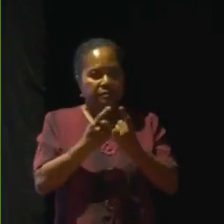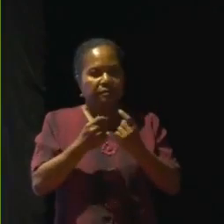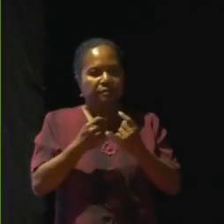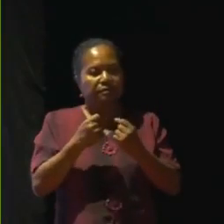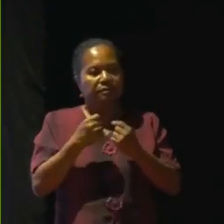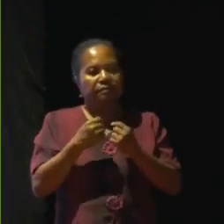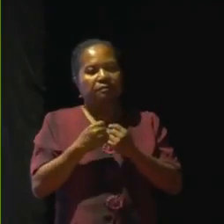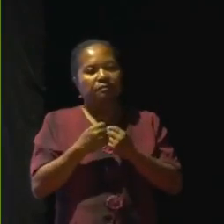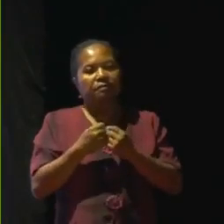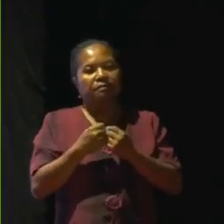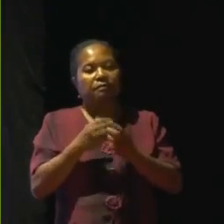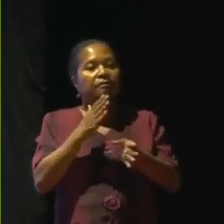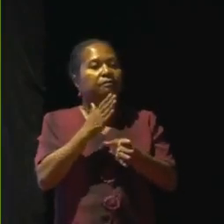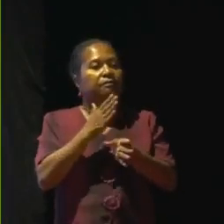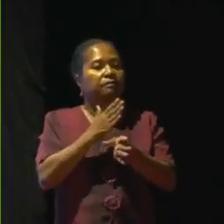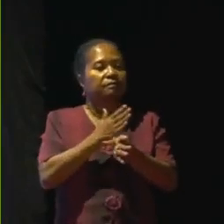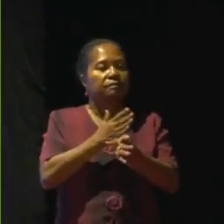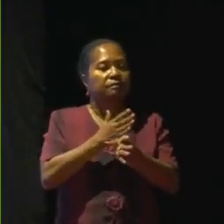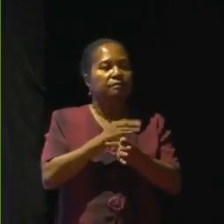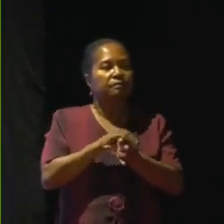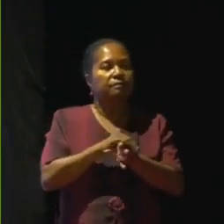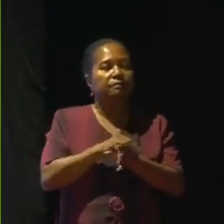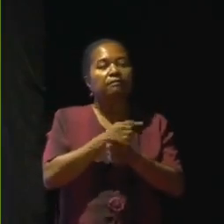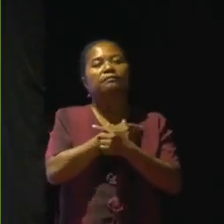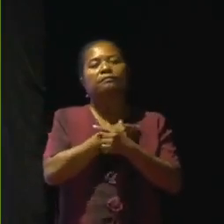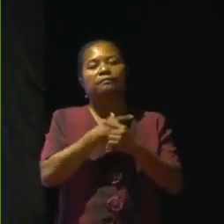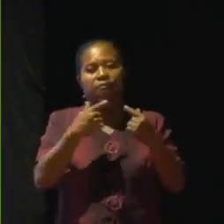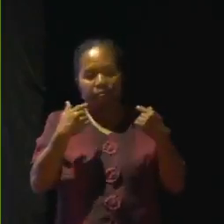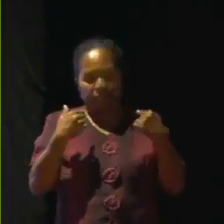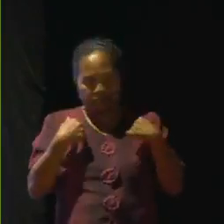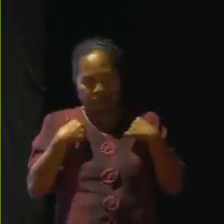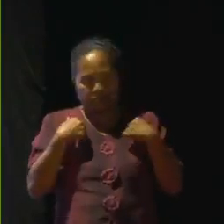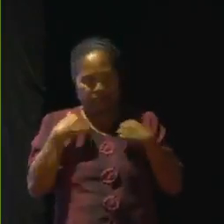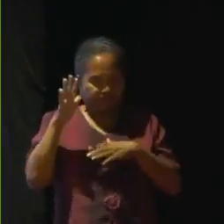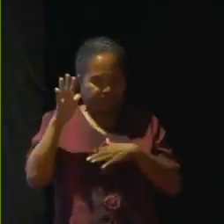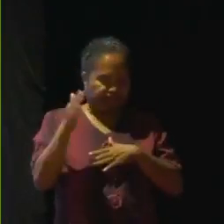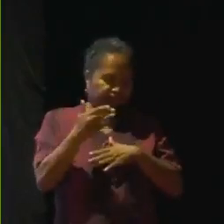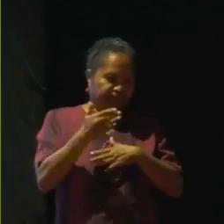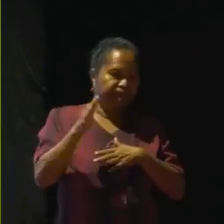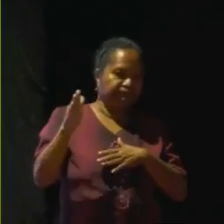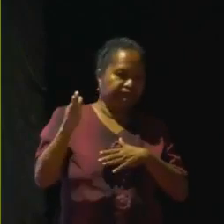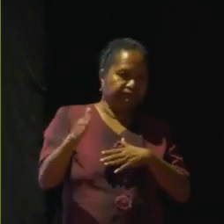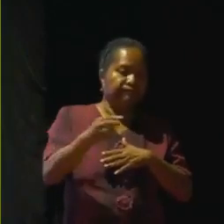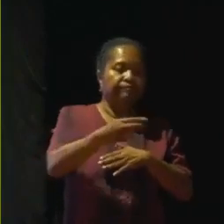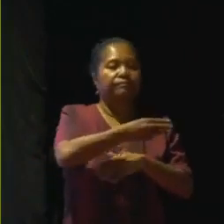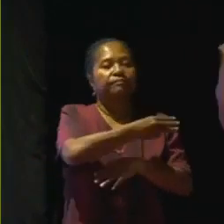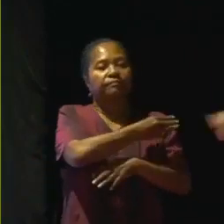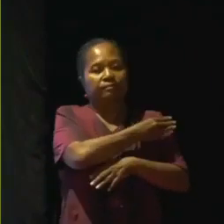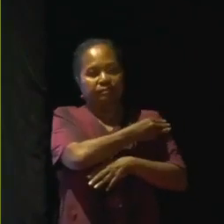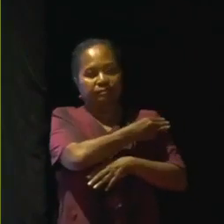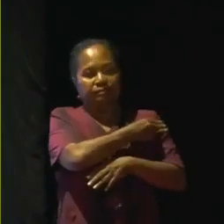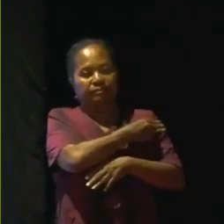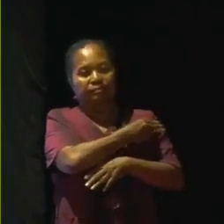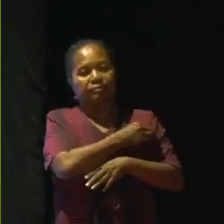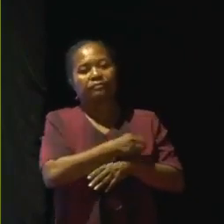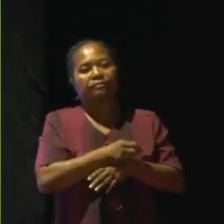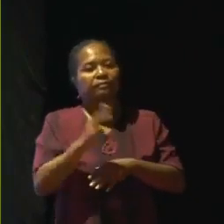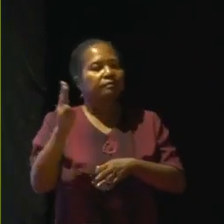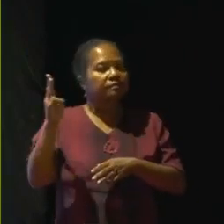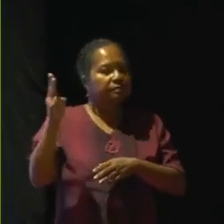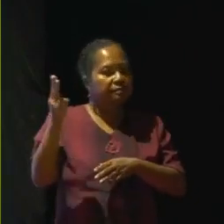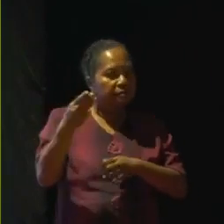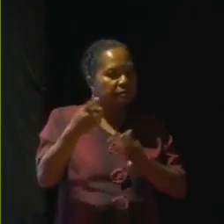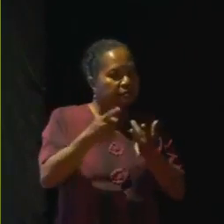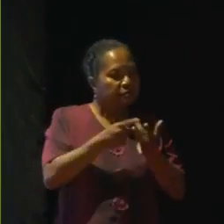above anything else. Security is all number one. So we have multiple checks and balances internally and externally. So we both have third parties that check